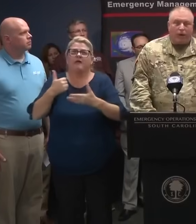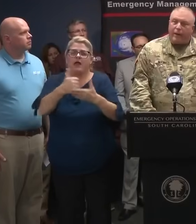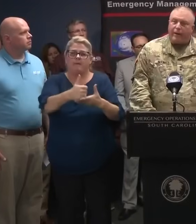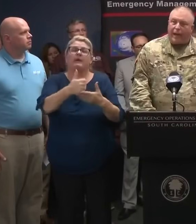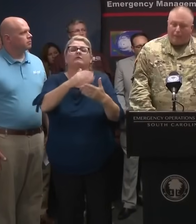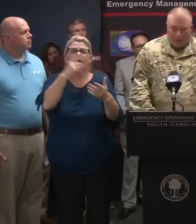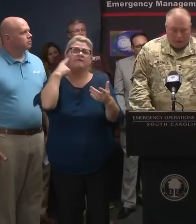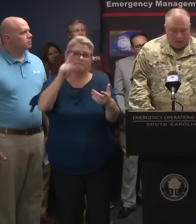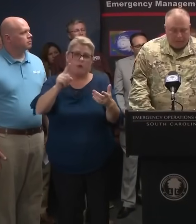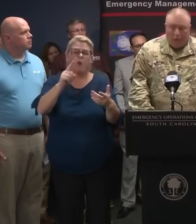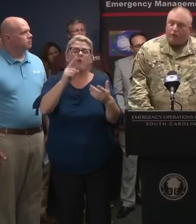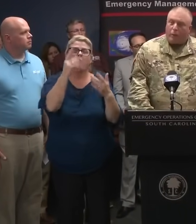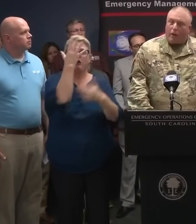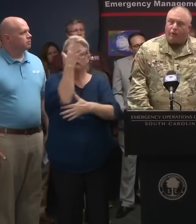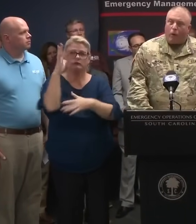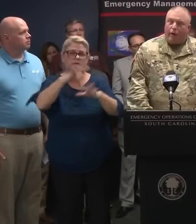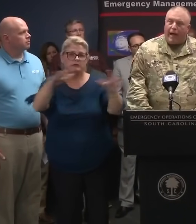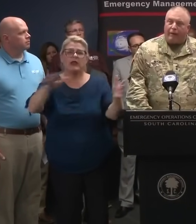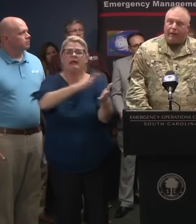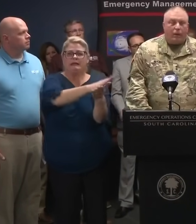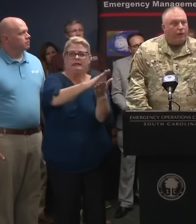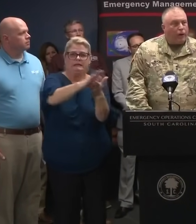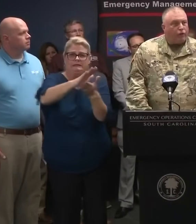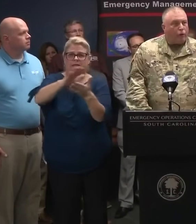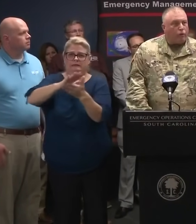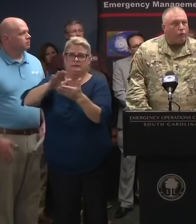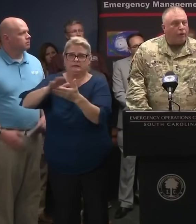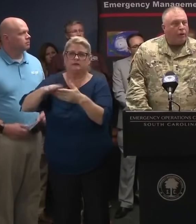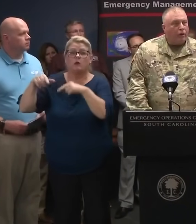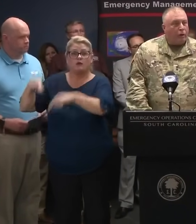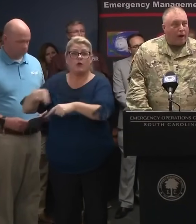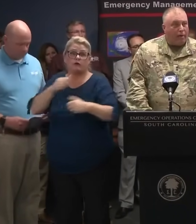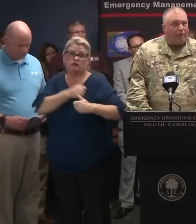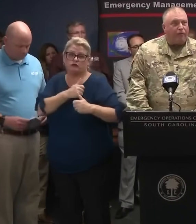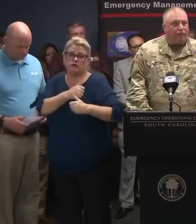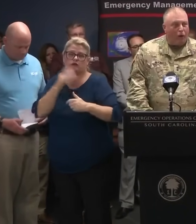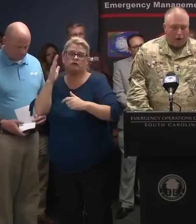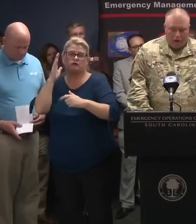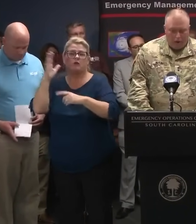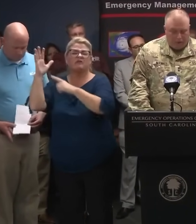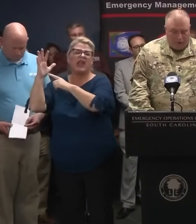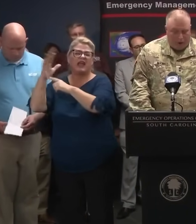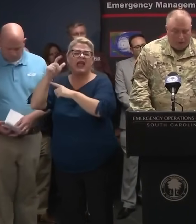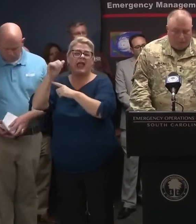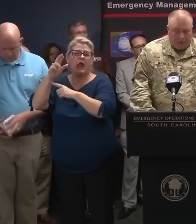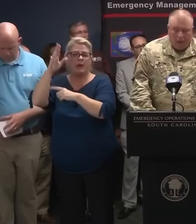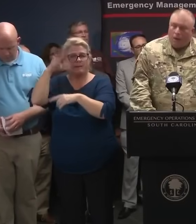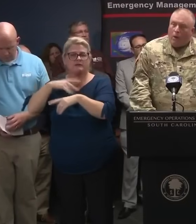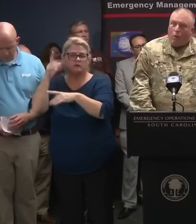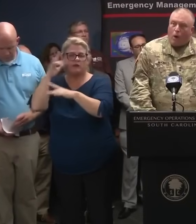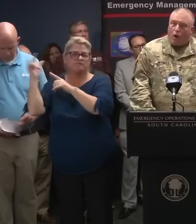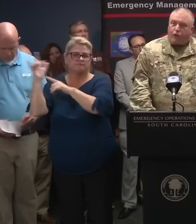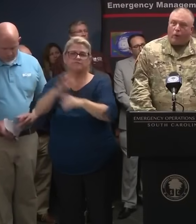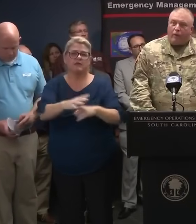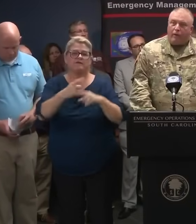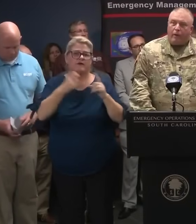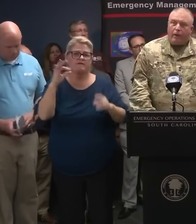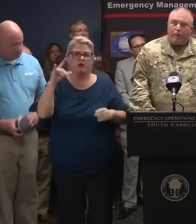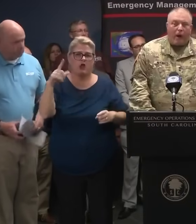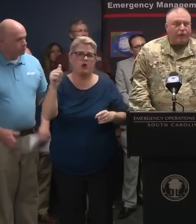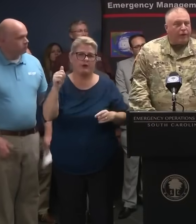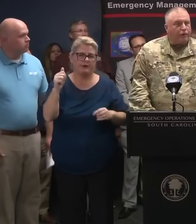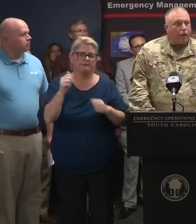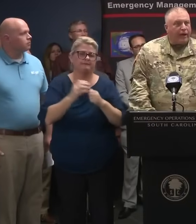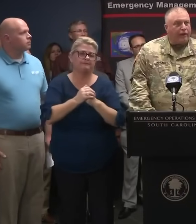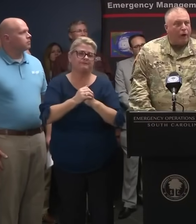debris clearing capability. So we look forward to having those soldiers or airmen from Florida tomorrow. We're also